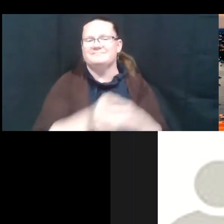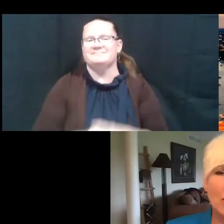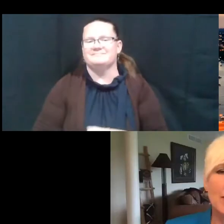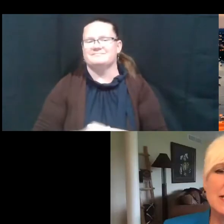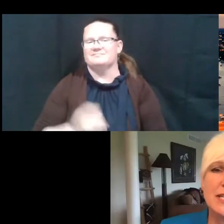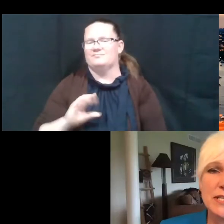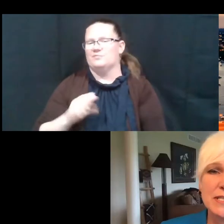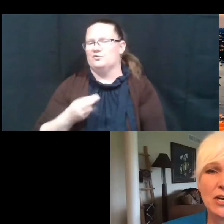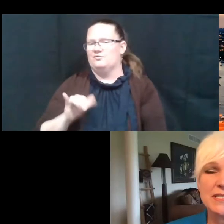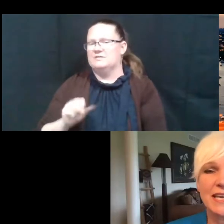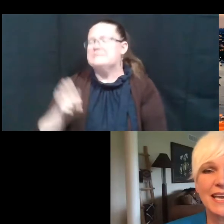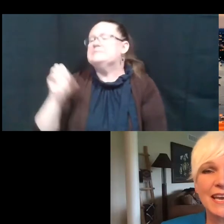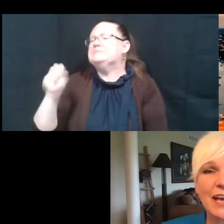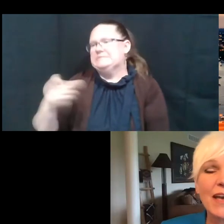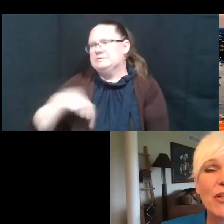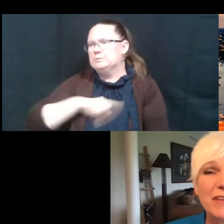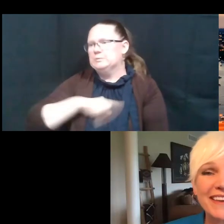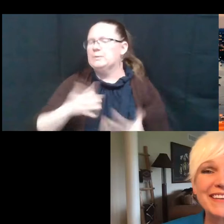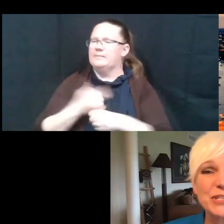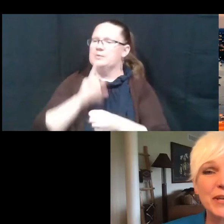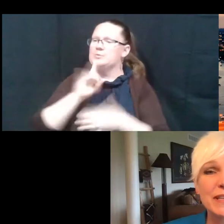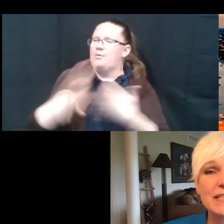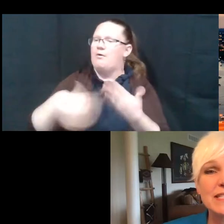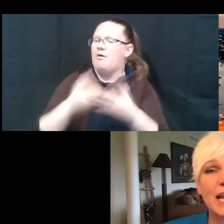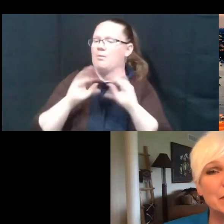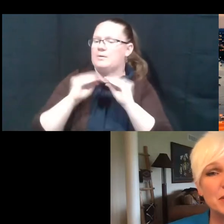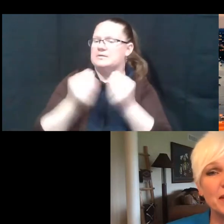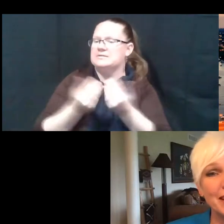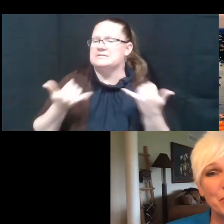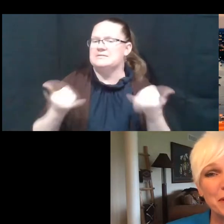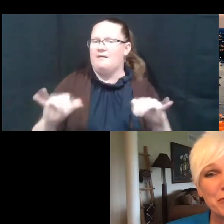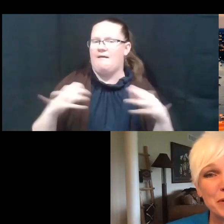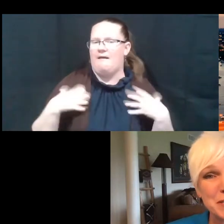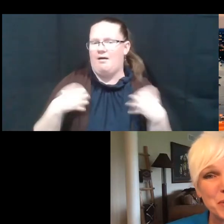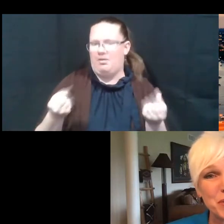of our organizations are staying healthy during this time so that they are